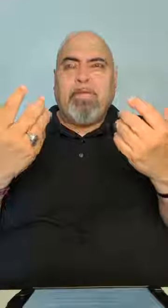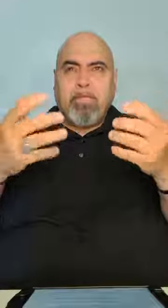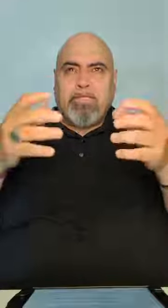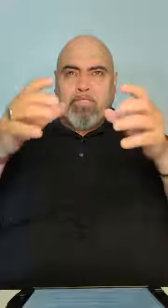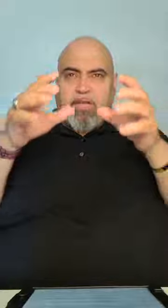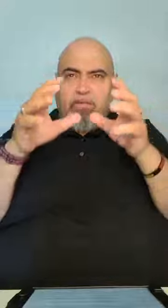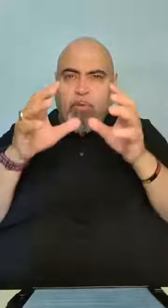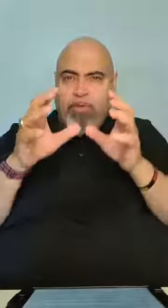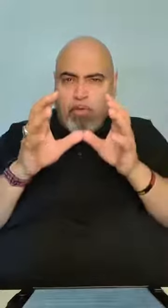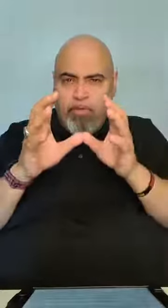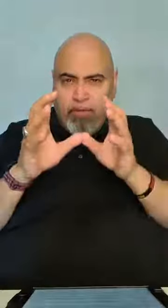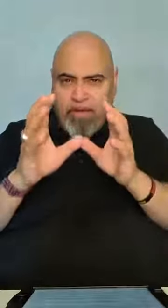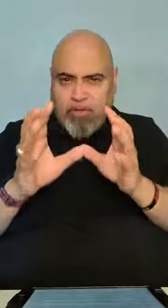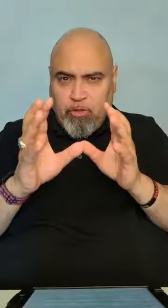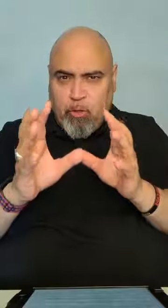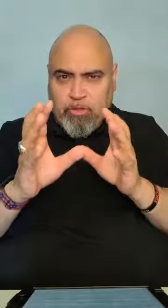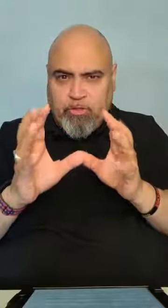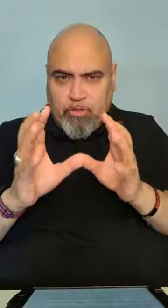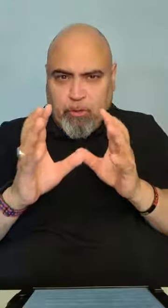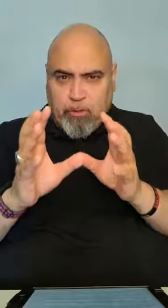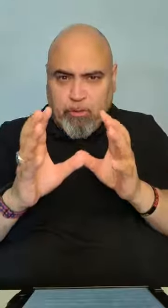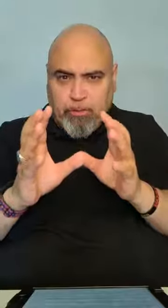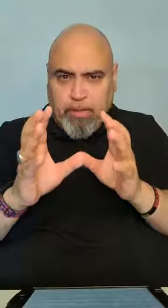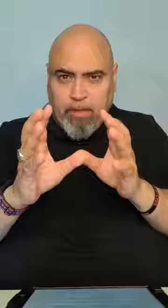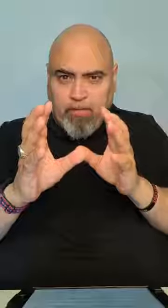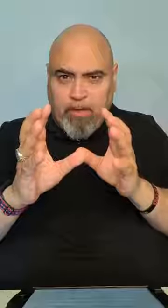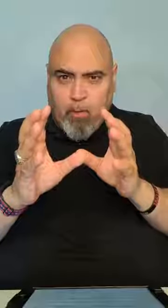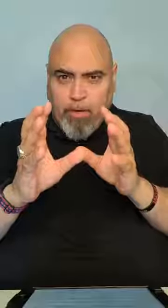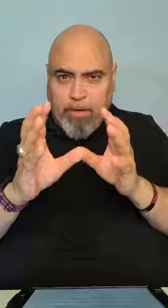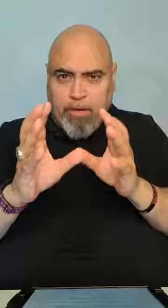Because instead of doing what the Master told us to do in loving one another,